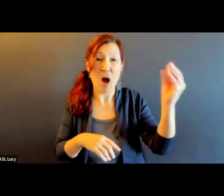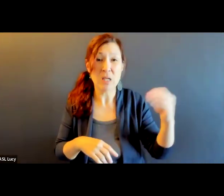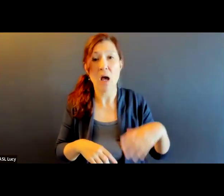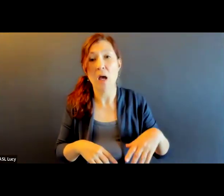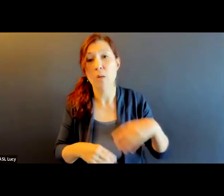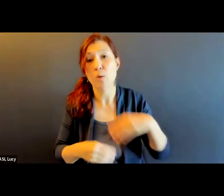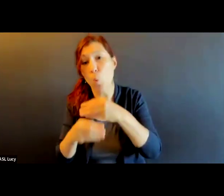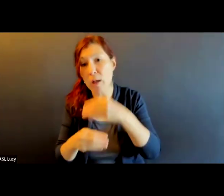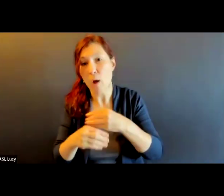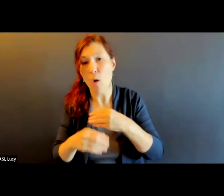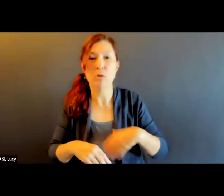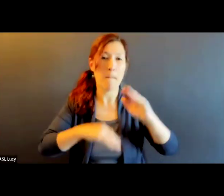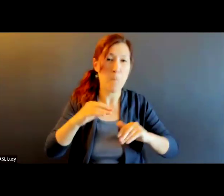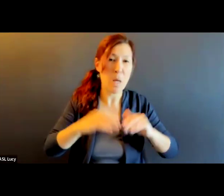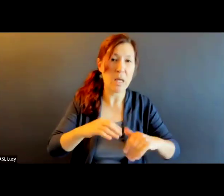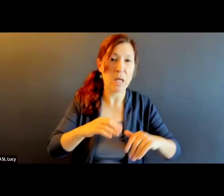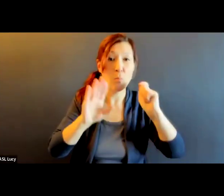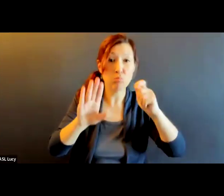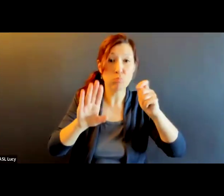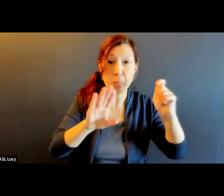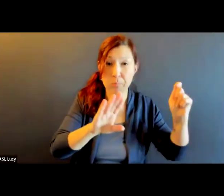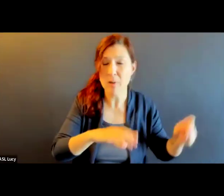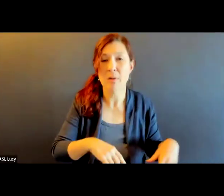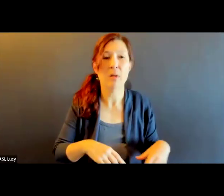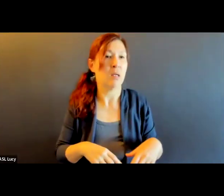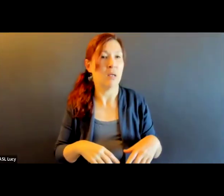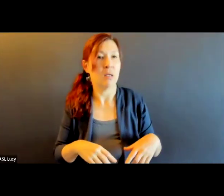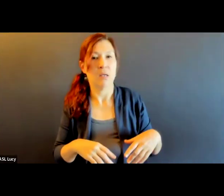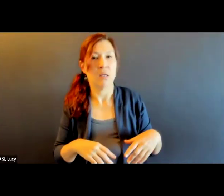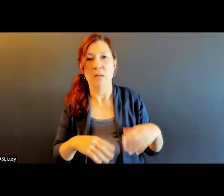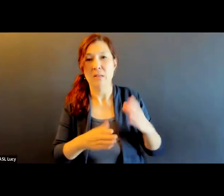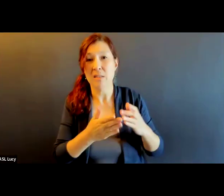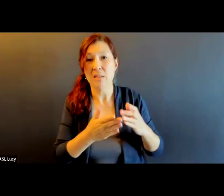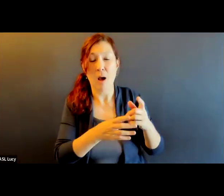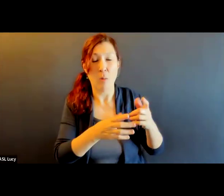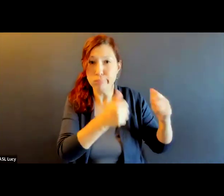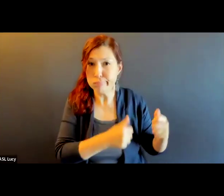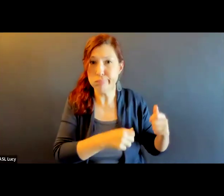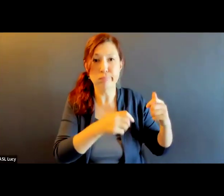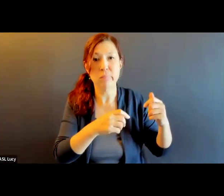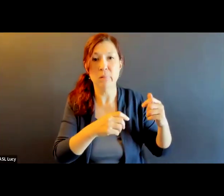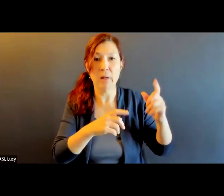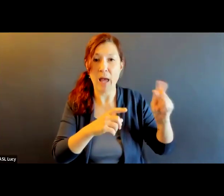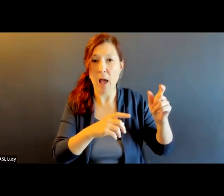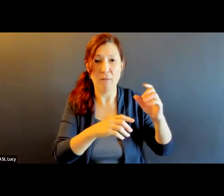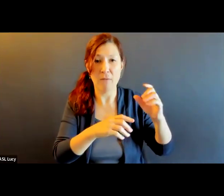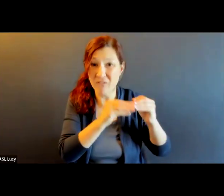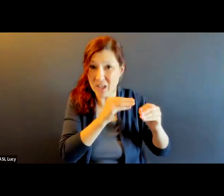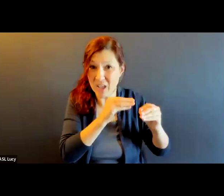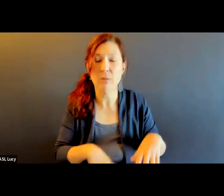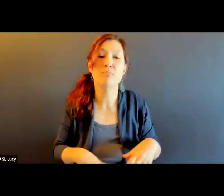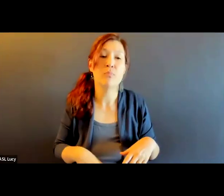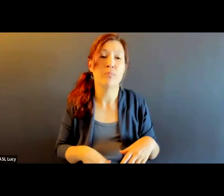windows to a whole range of things that happen during the school year from wear and tear. And to give you a sense, this